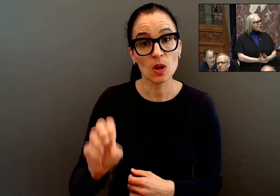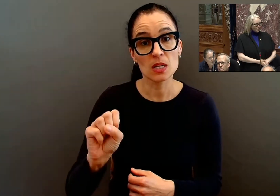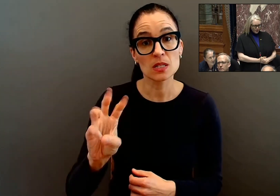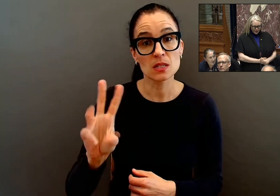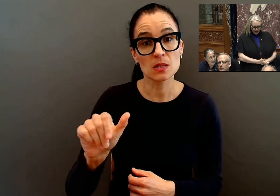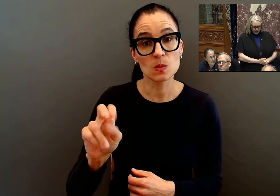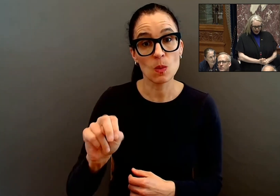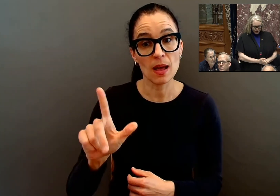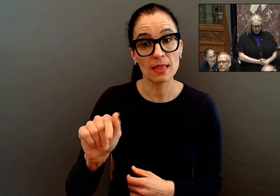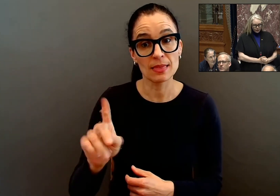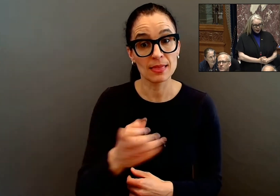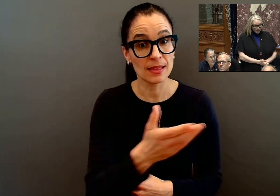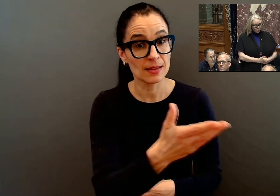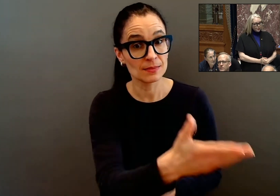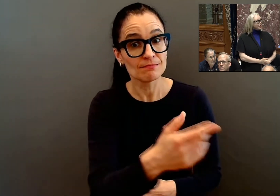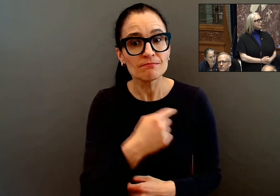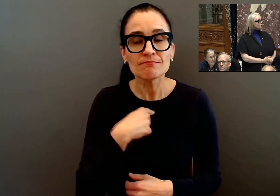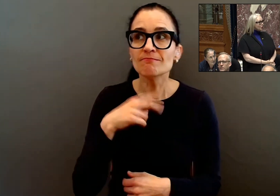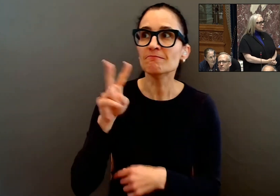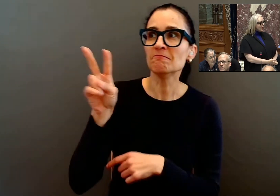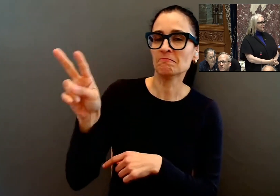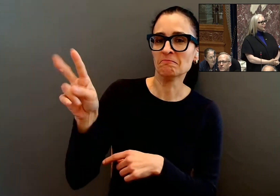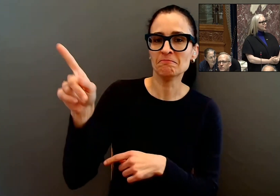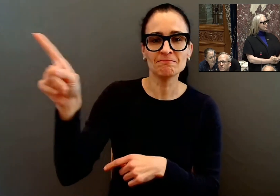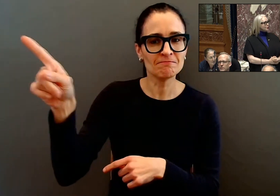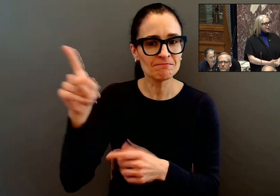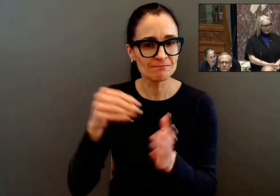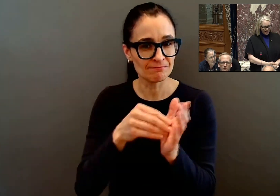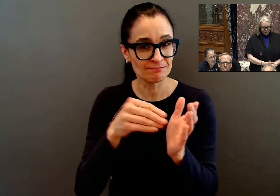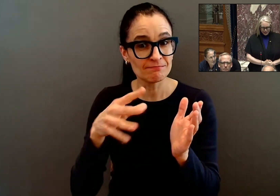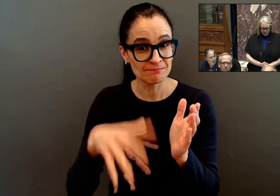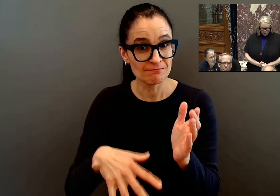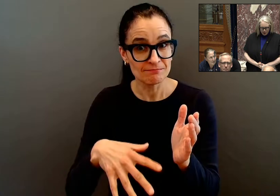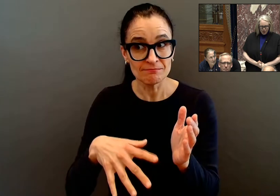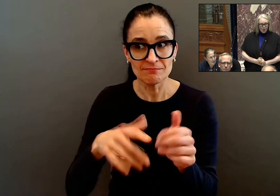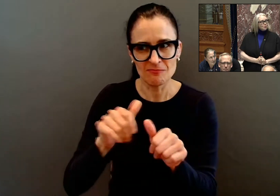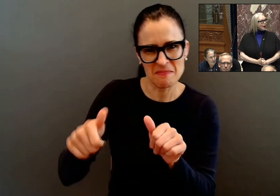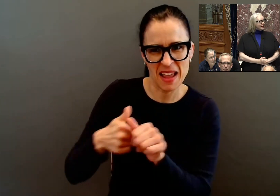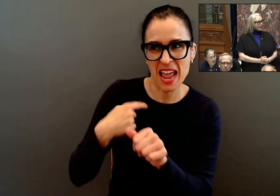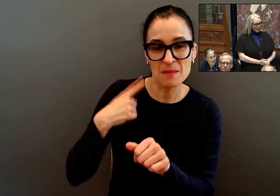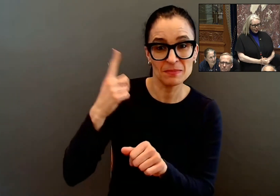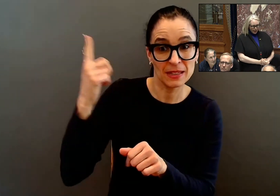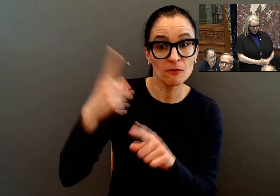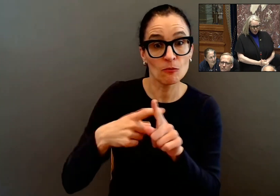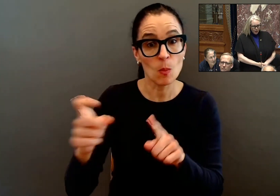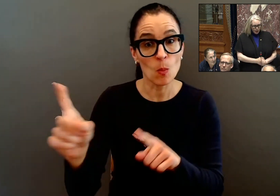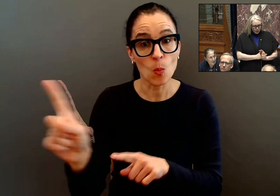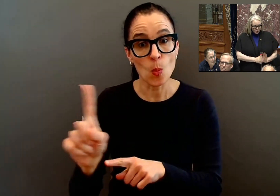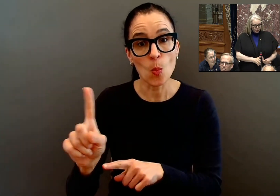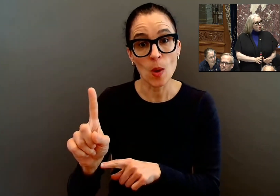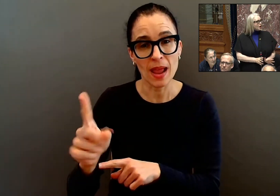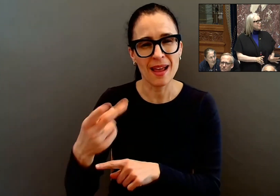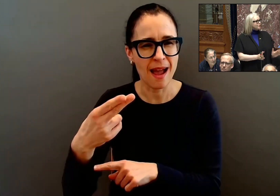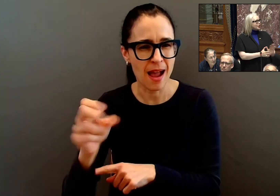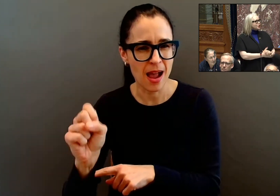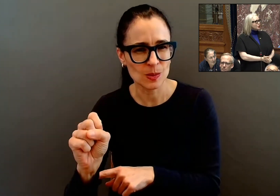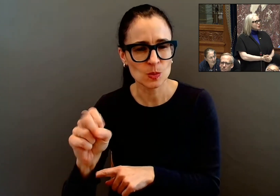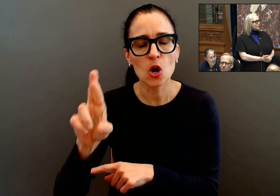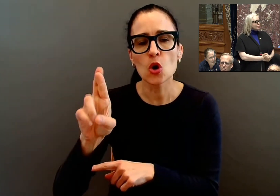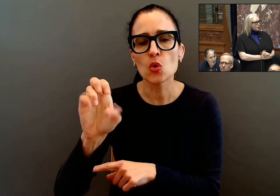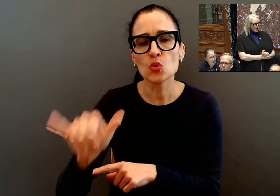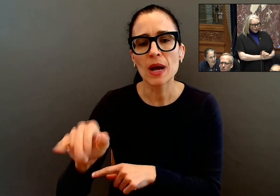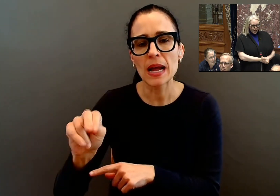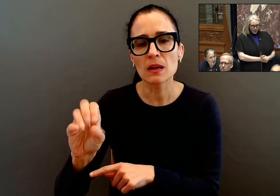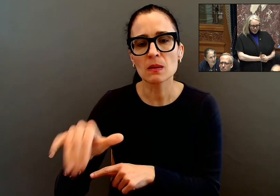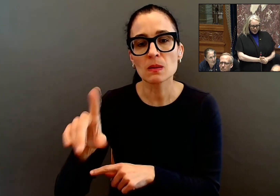They're from Reynolds Secondary's Flexible Studies program, along with their dedicated teacher, Brad Cunningham. This program provides